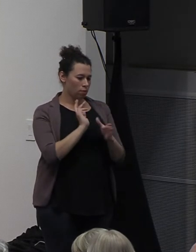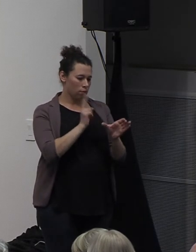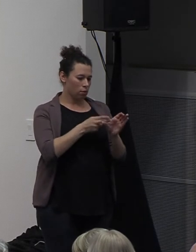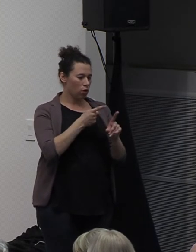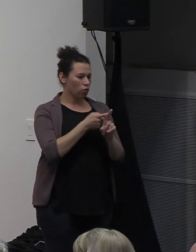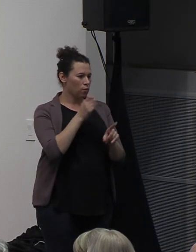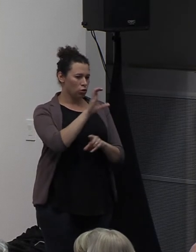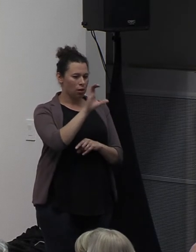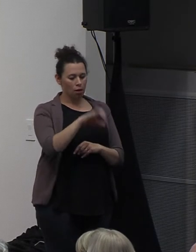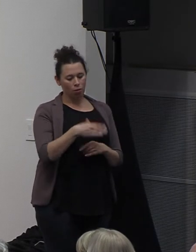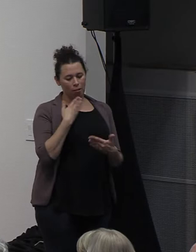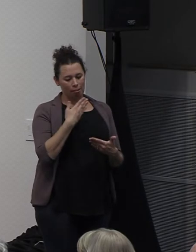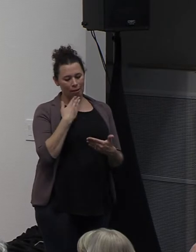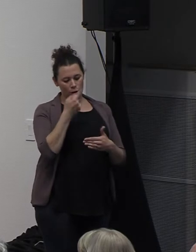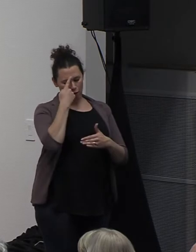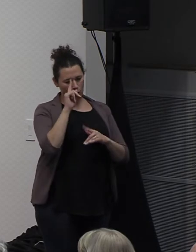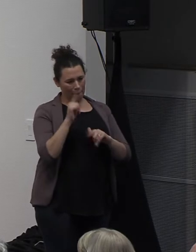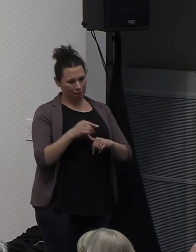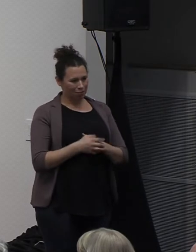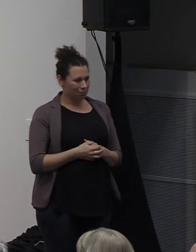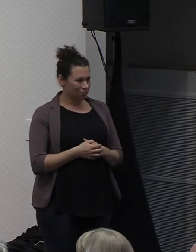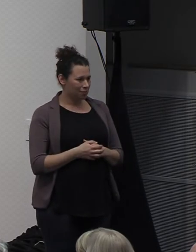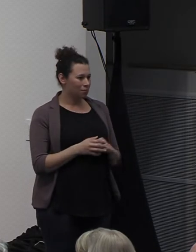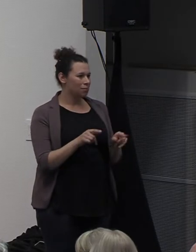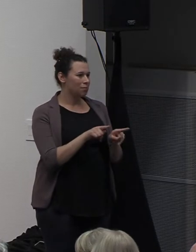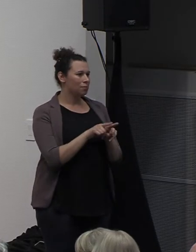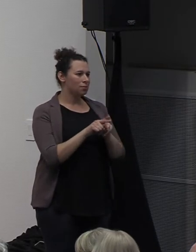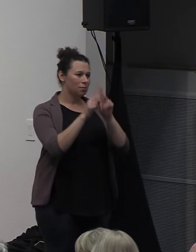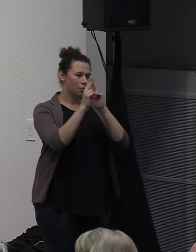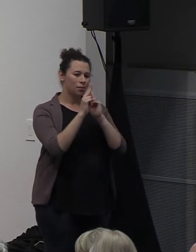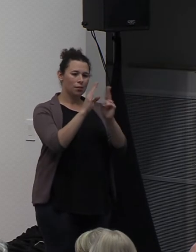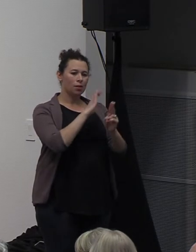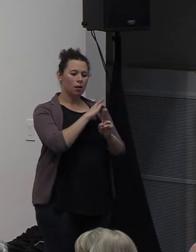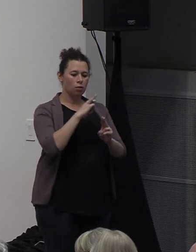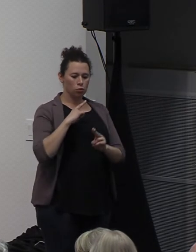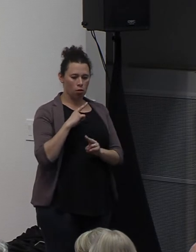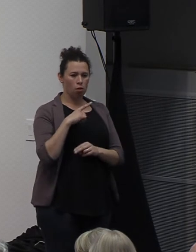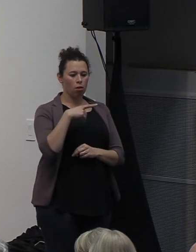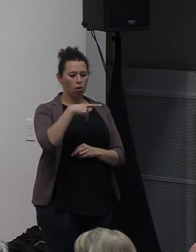Chicago. And to Honorary Consul, Mr. Paul